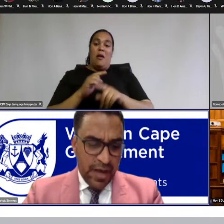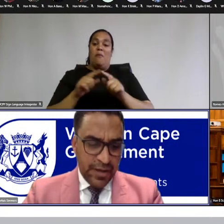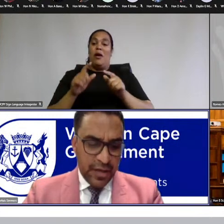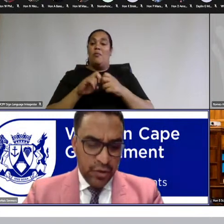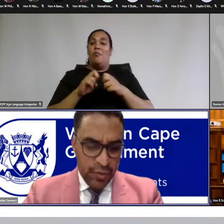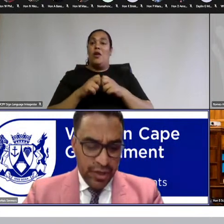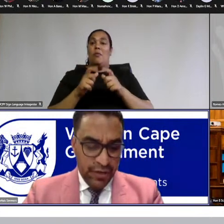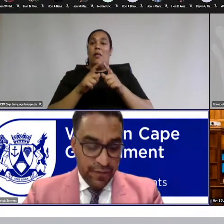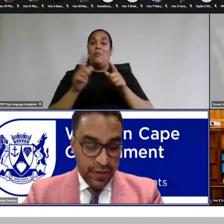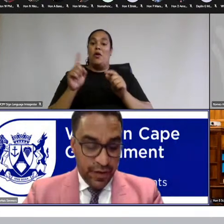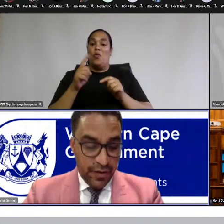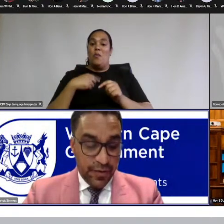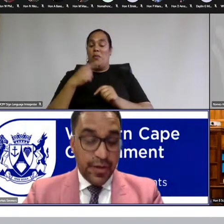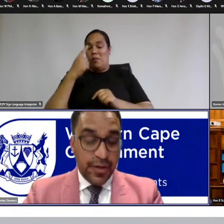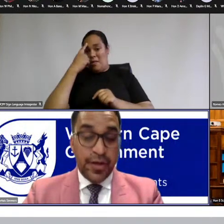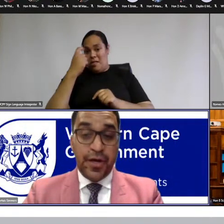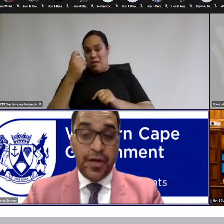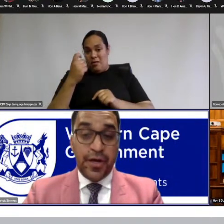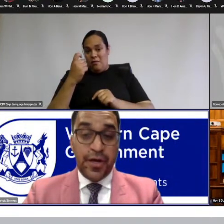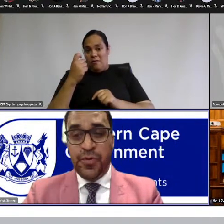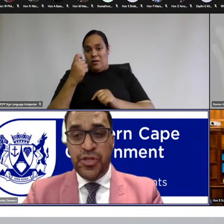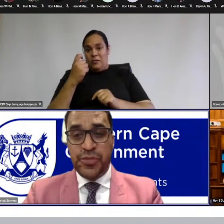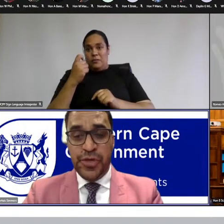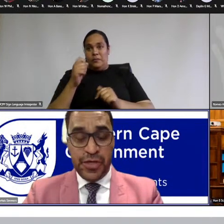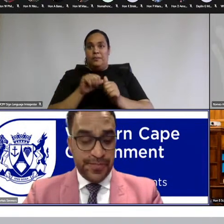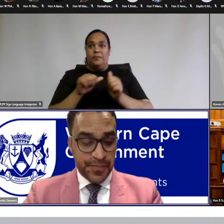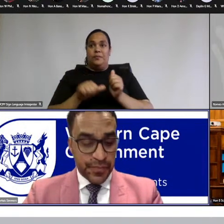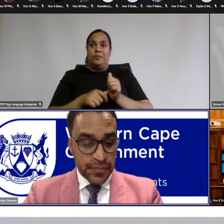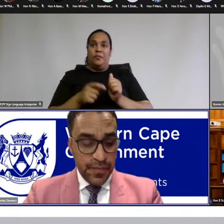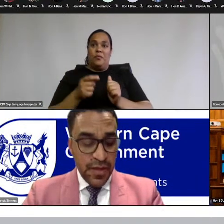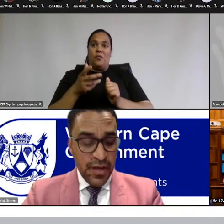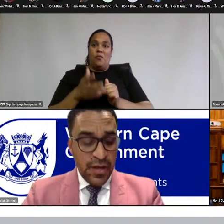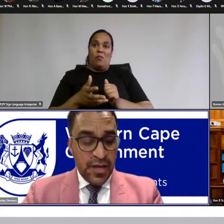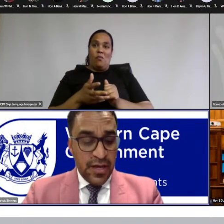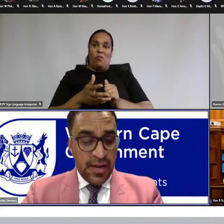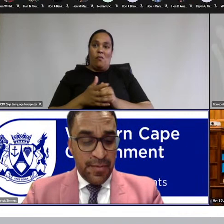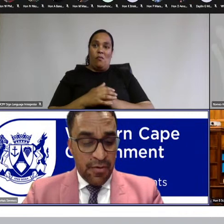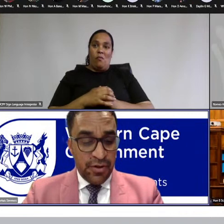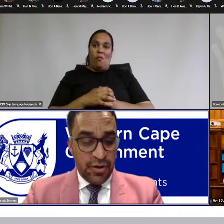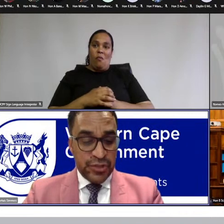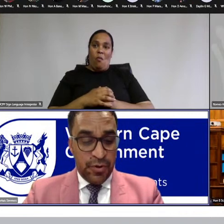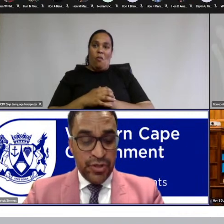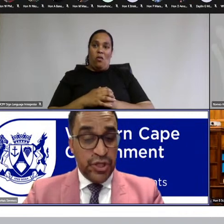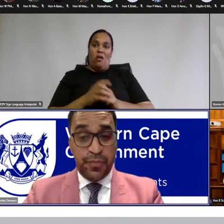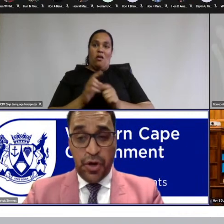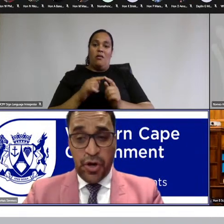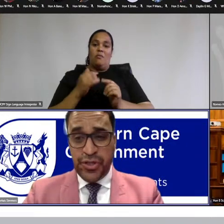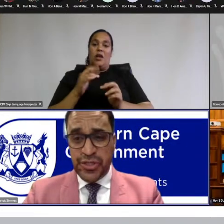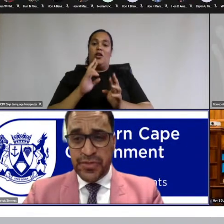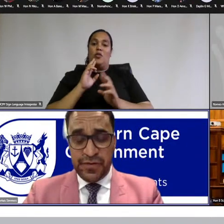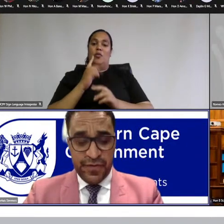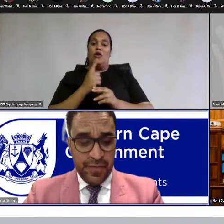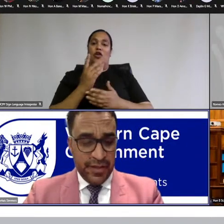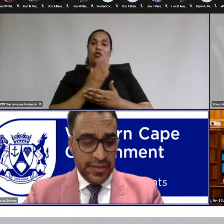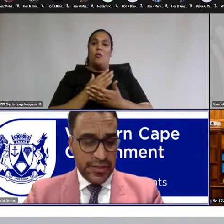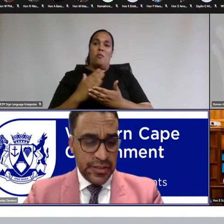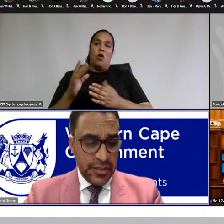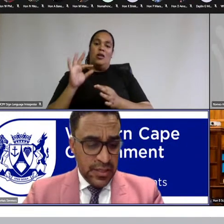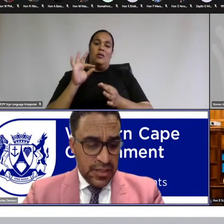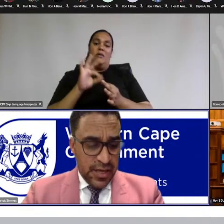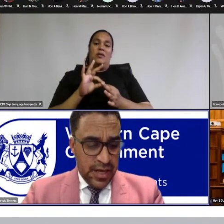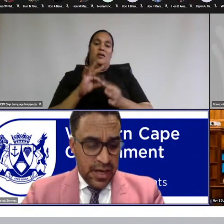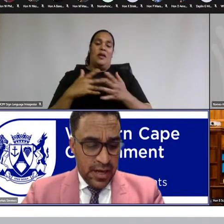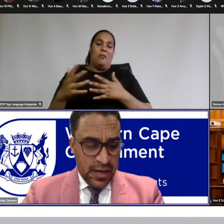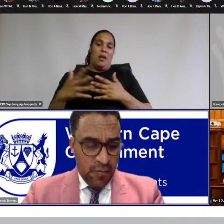problem, I do believe, Deputy Speaker, and I'm now going to respond on each party's specific